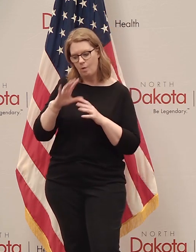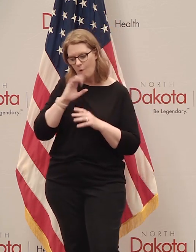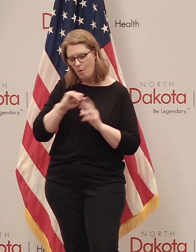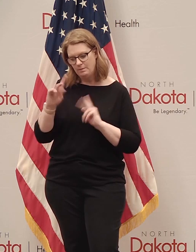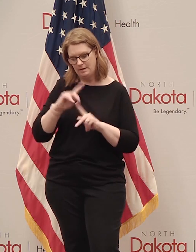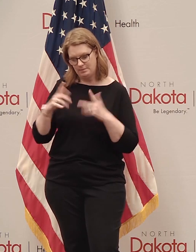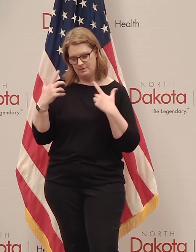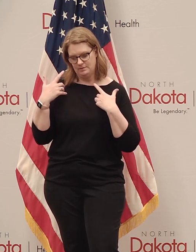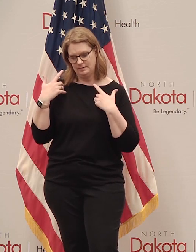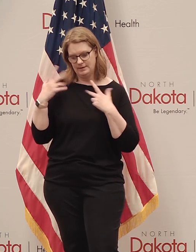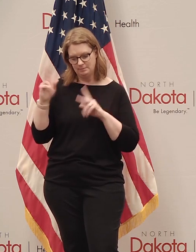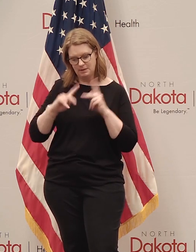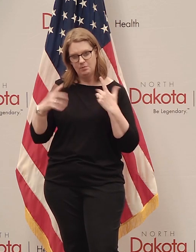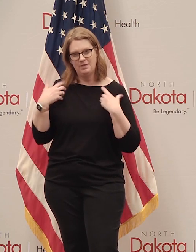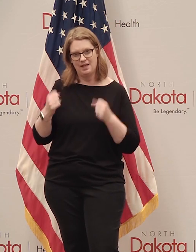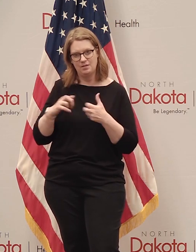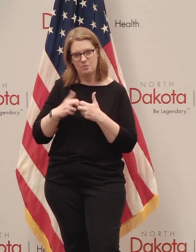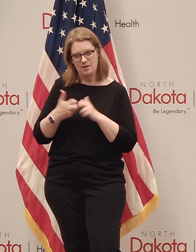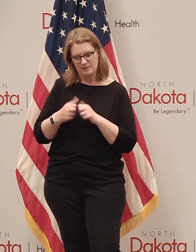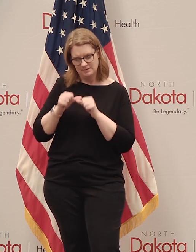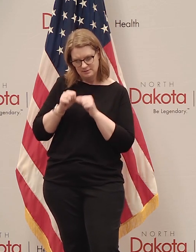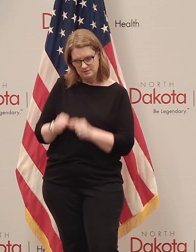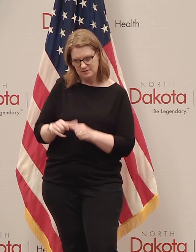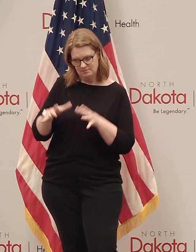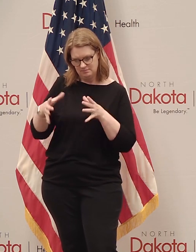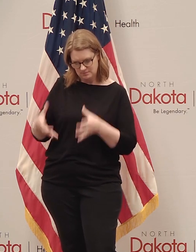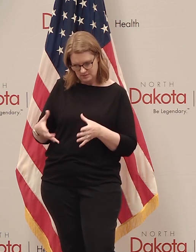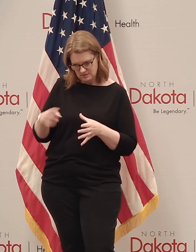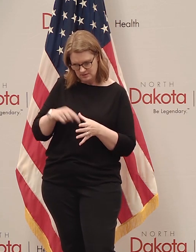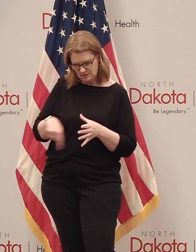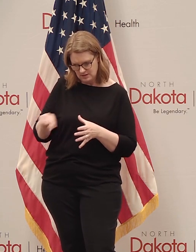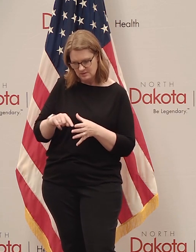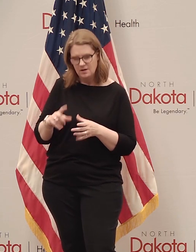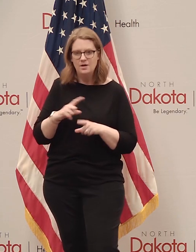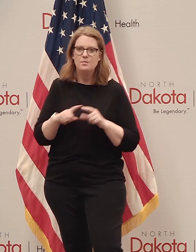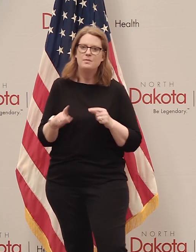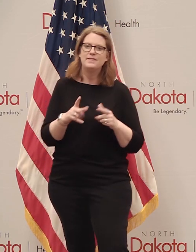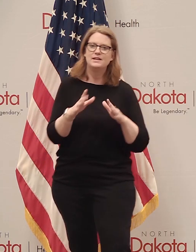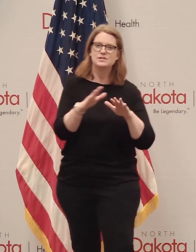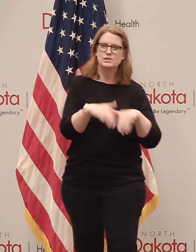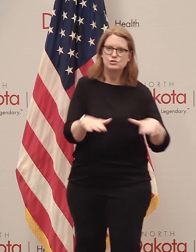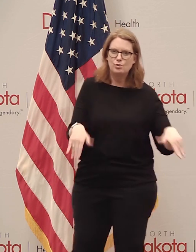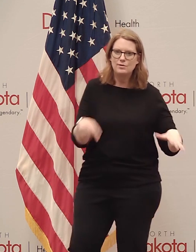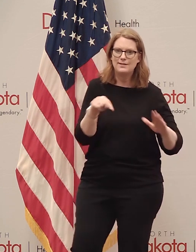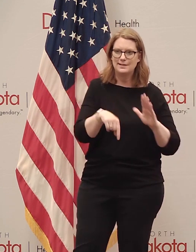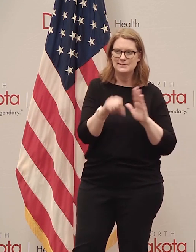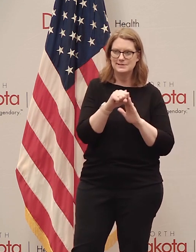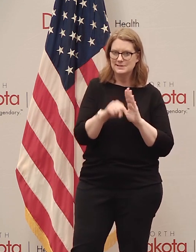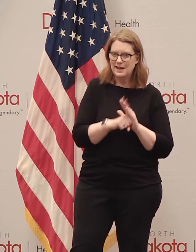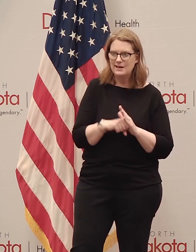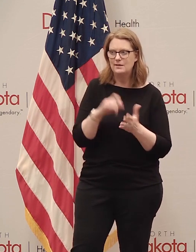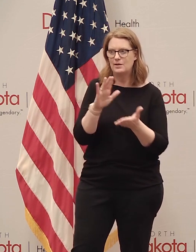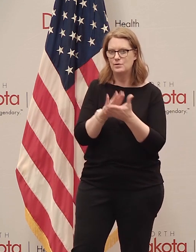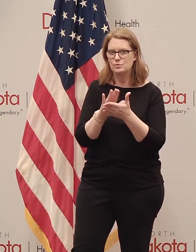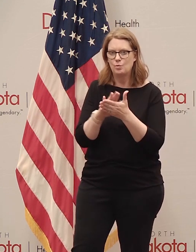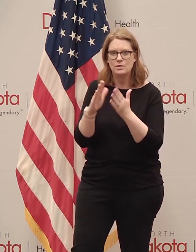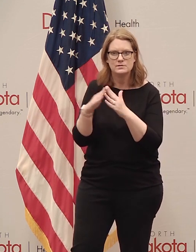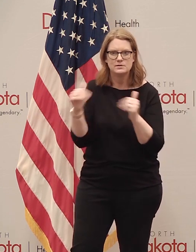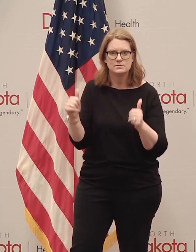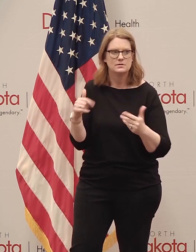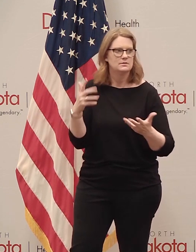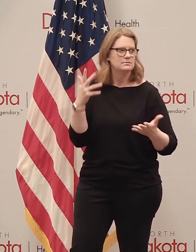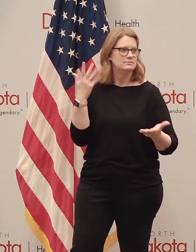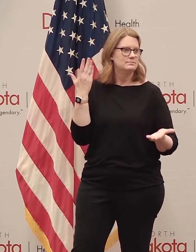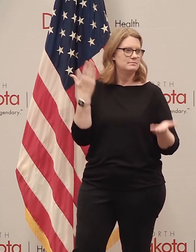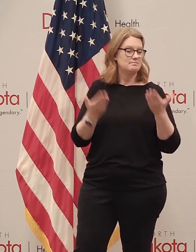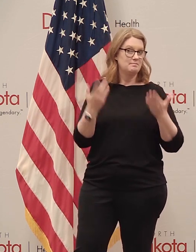health conditions, and we forget that there are, children in our state and in our school system that may have gone